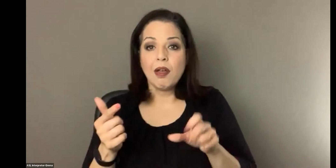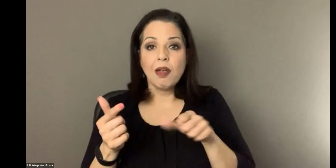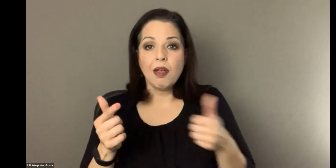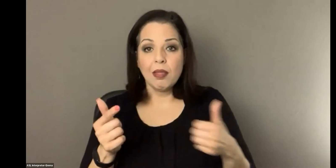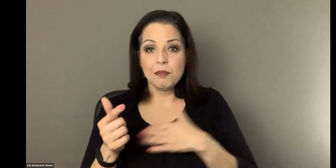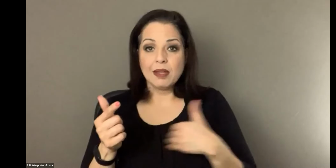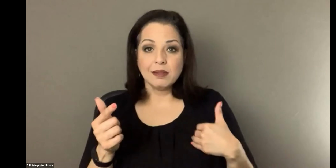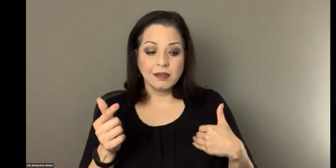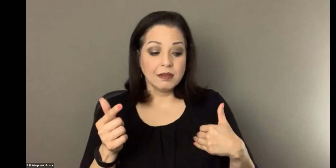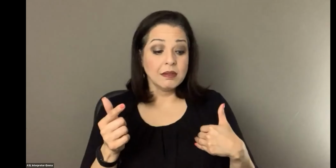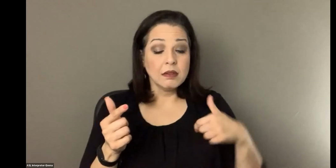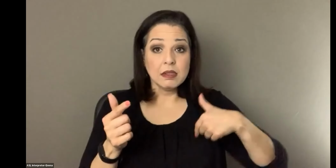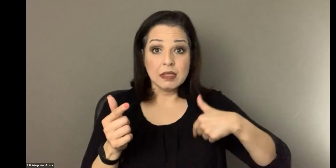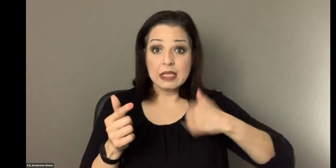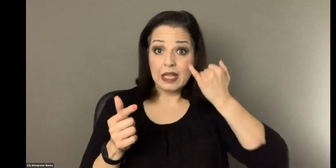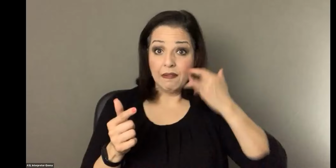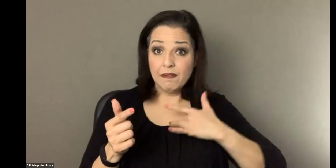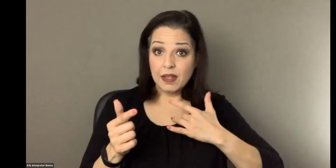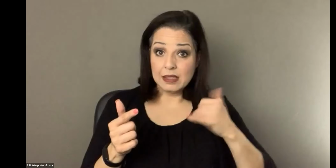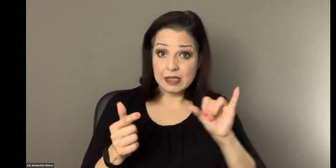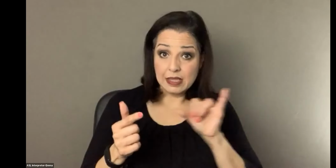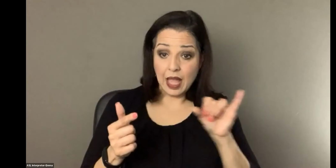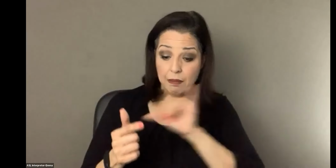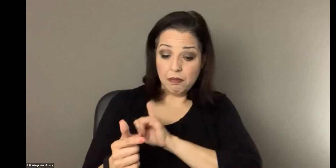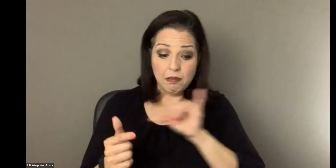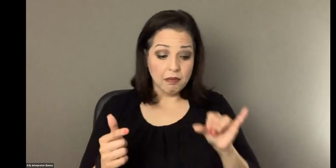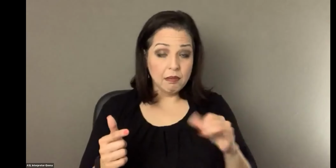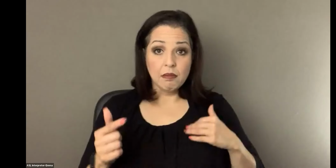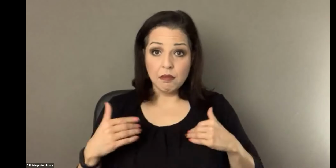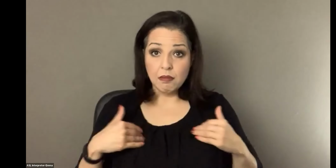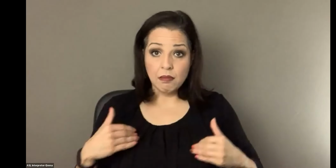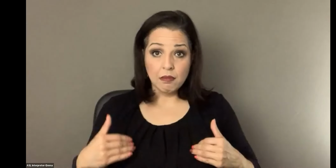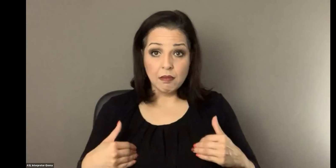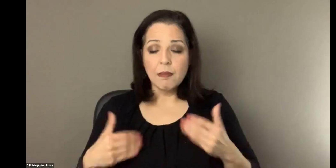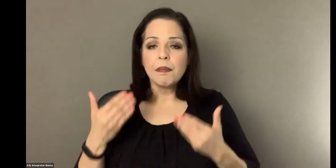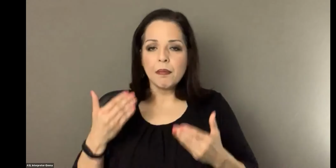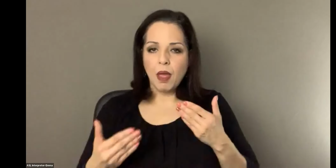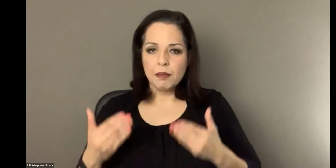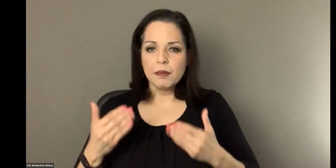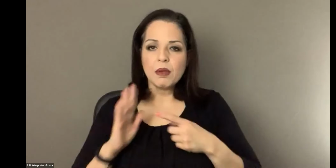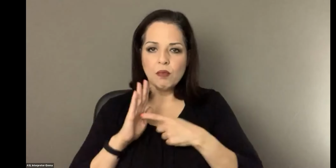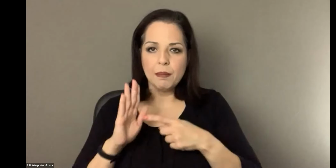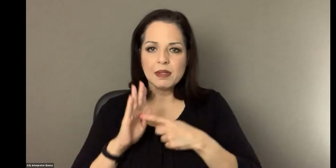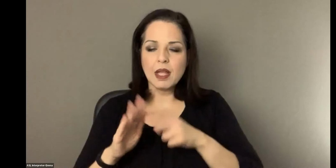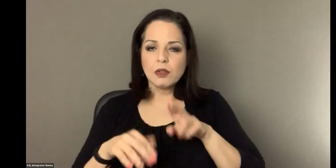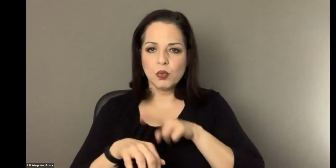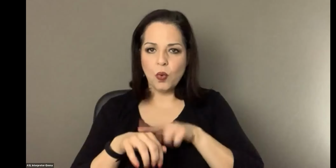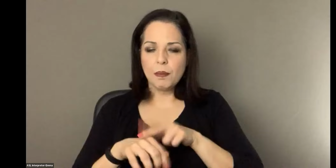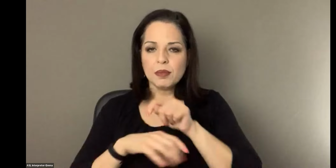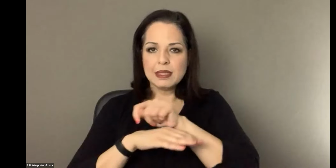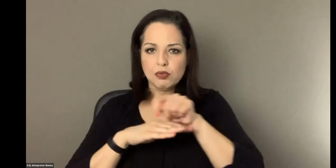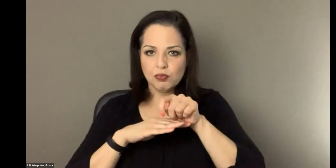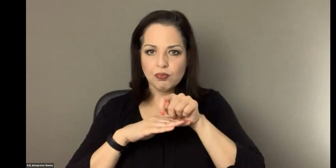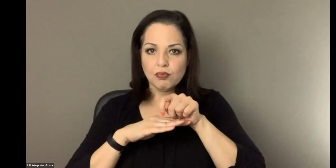If it feels the same in the other breast, it most likely represents normal tissue.